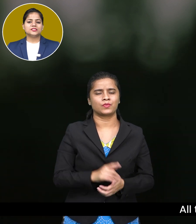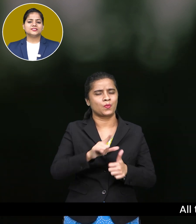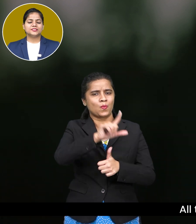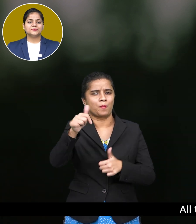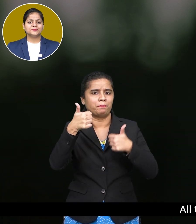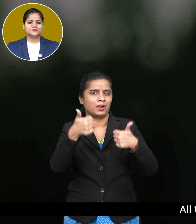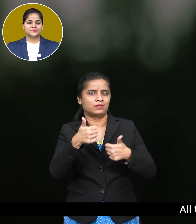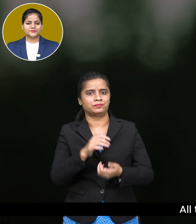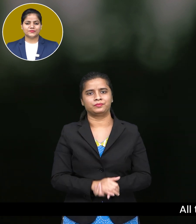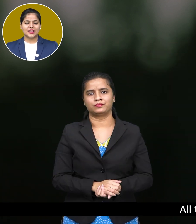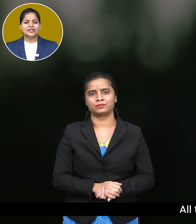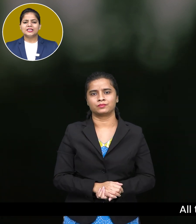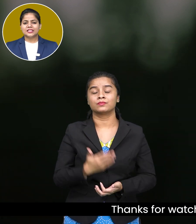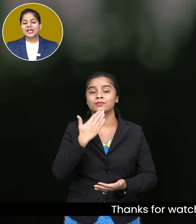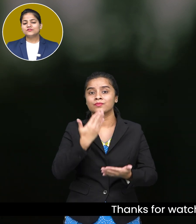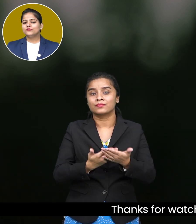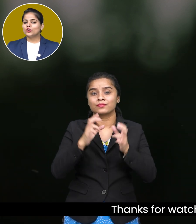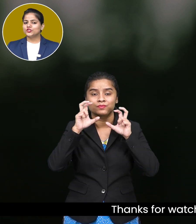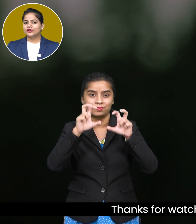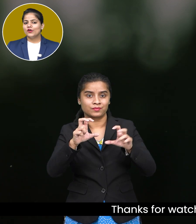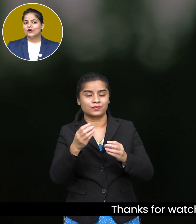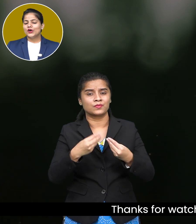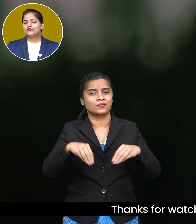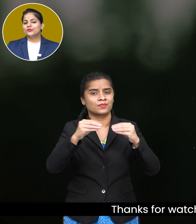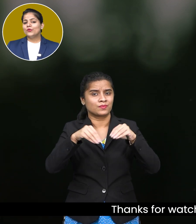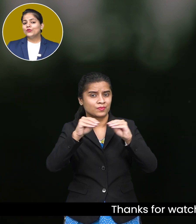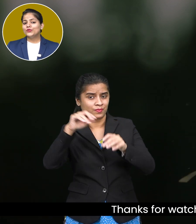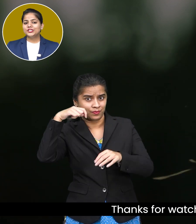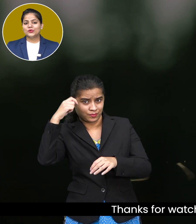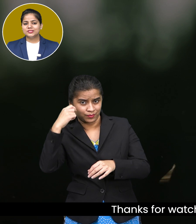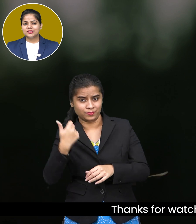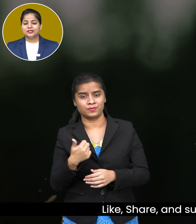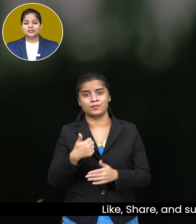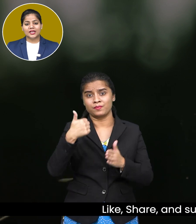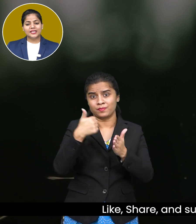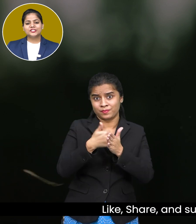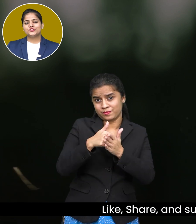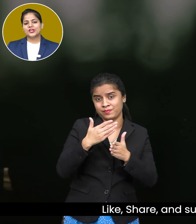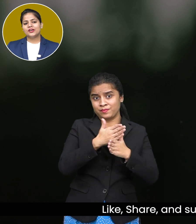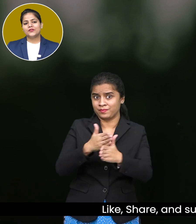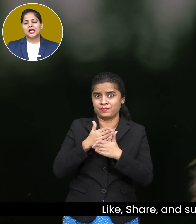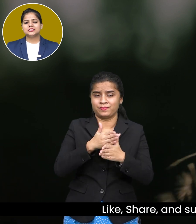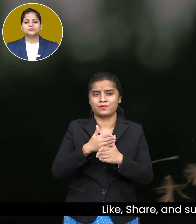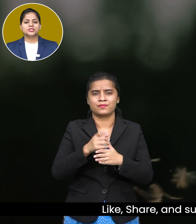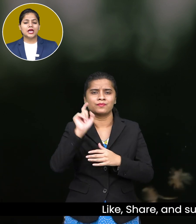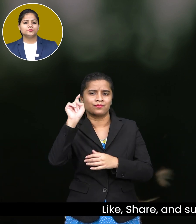All the best. Thanks for watching. For more videos, like,